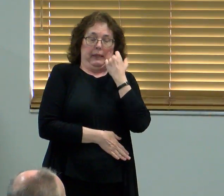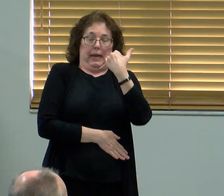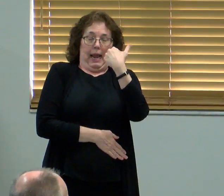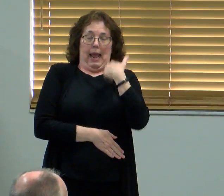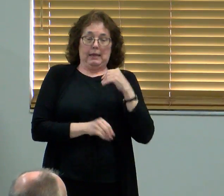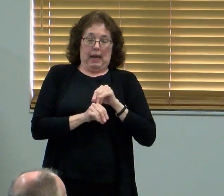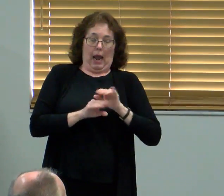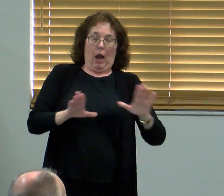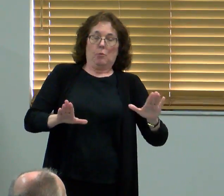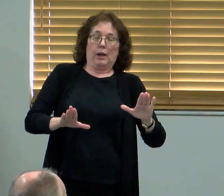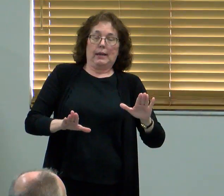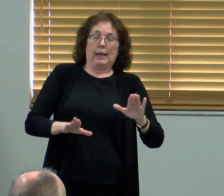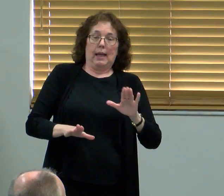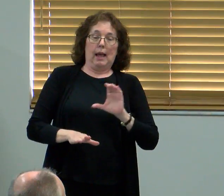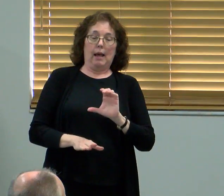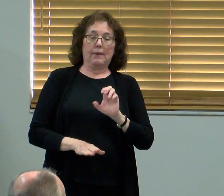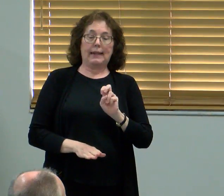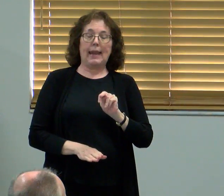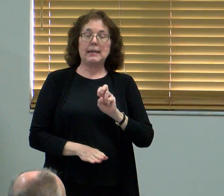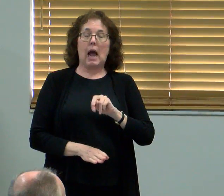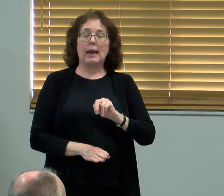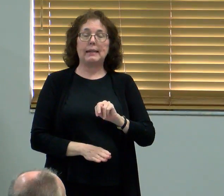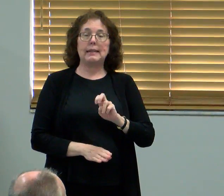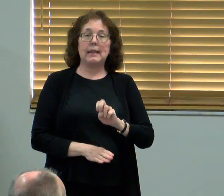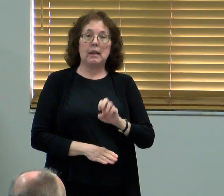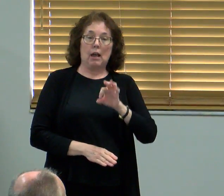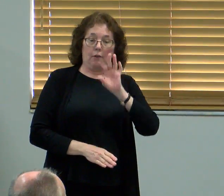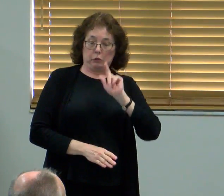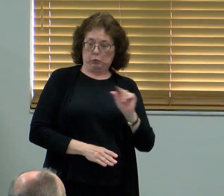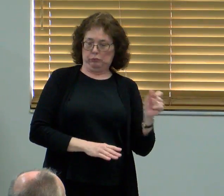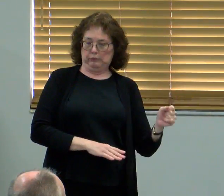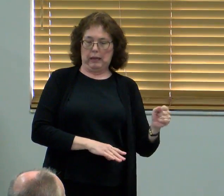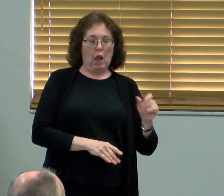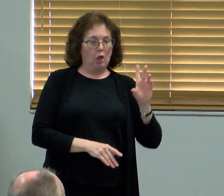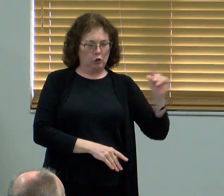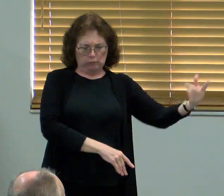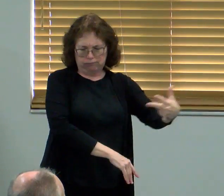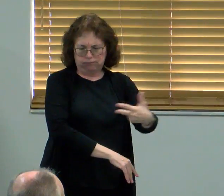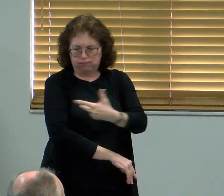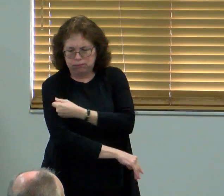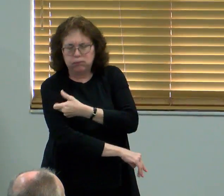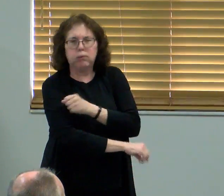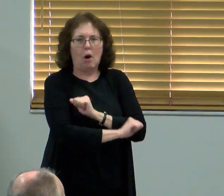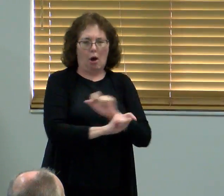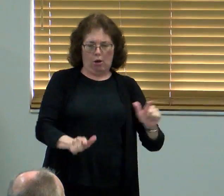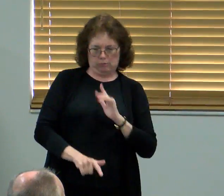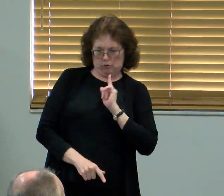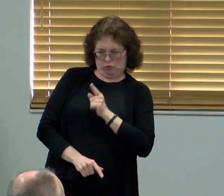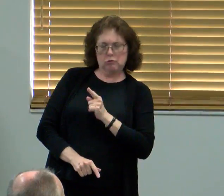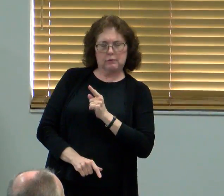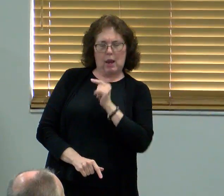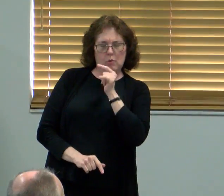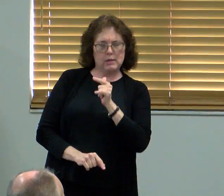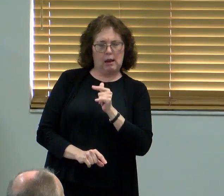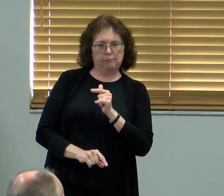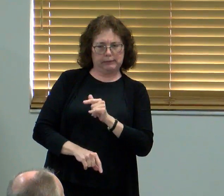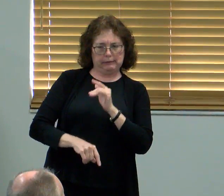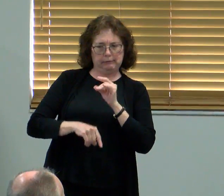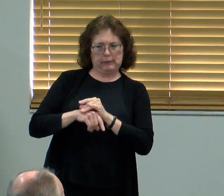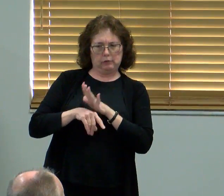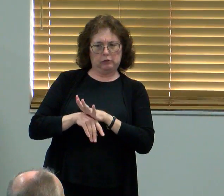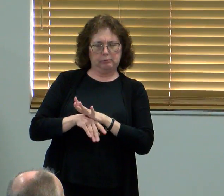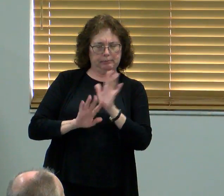canine influenza, Dr. Ebner came to our campus to vaccinate all of our dogs in professional training to ensure that they would not be impacted by